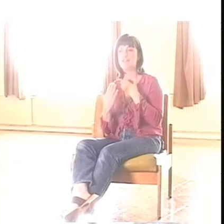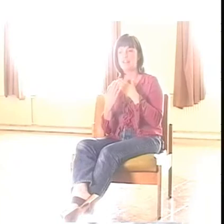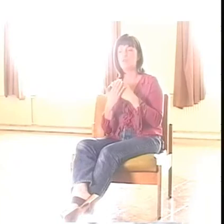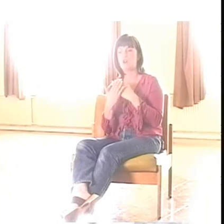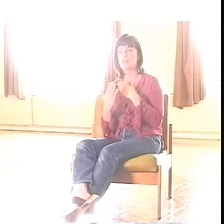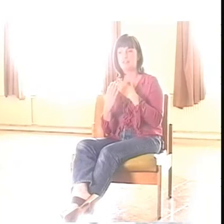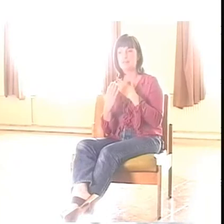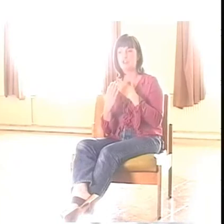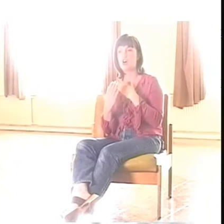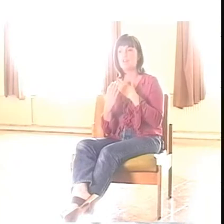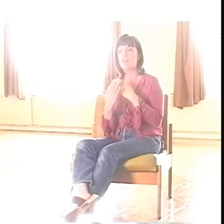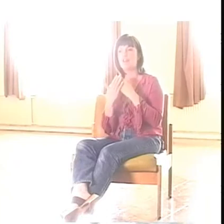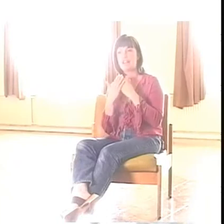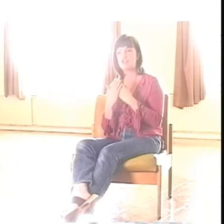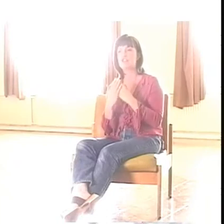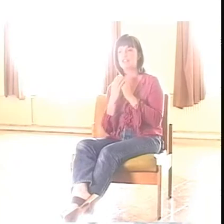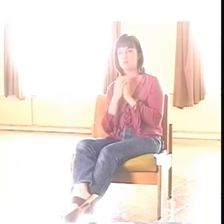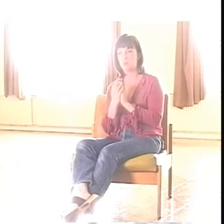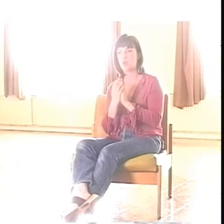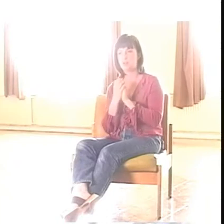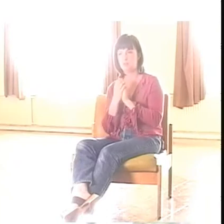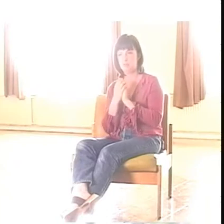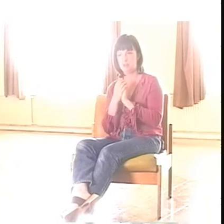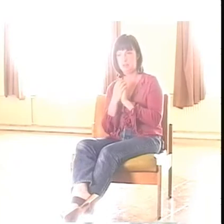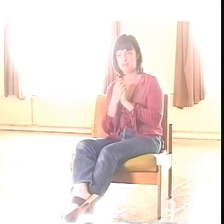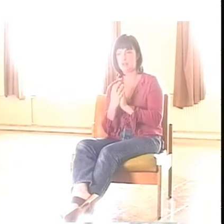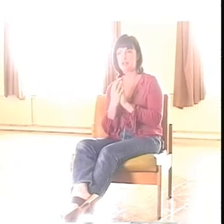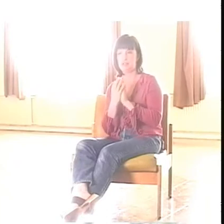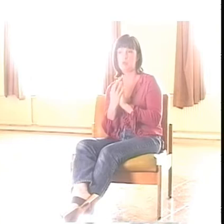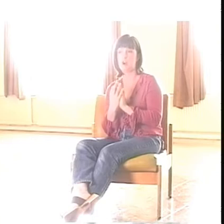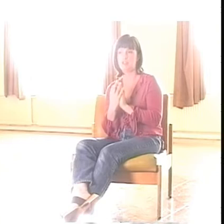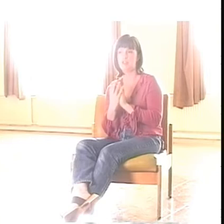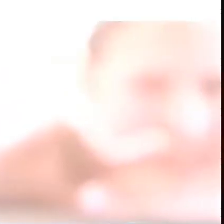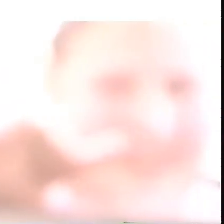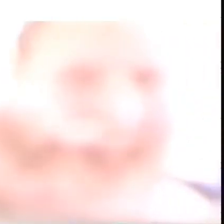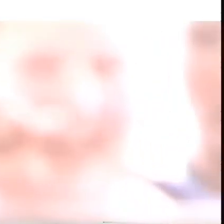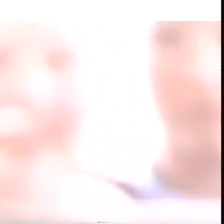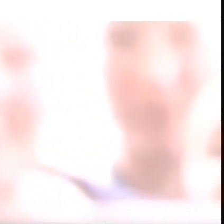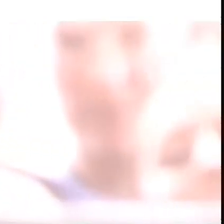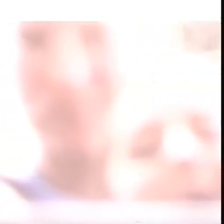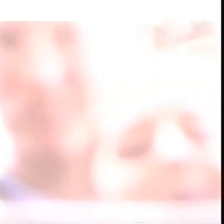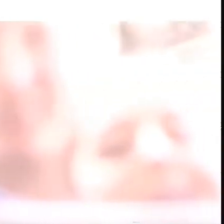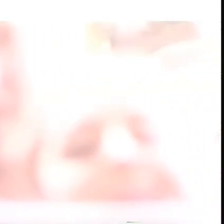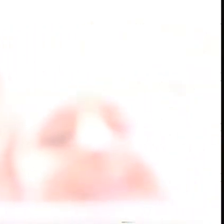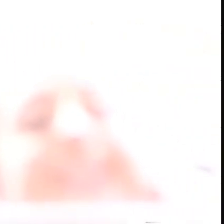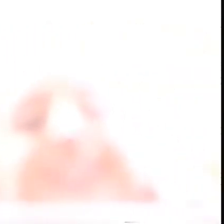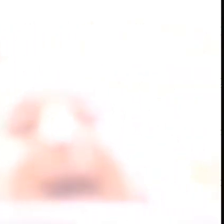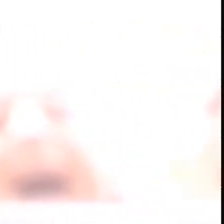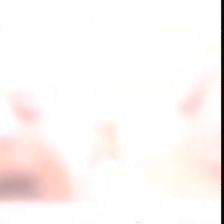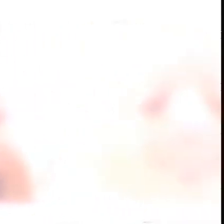say the word at the same time, and then naturally as the word is acquired, they drop the sign. The biggest fear that